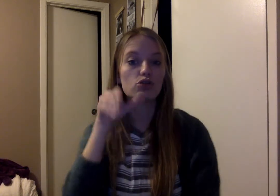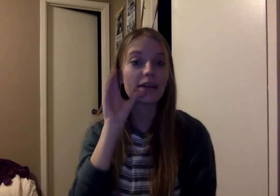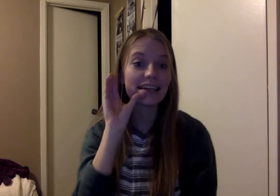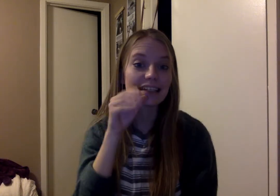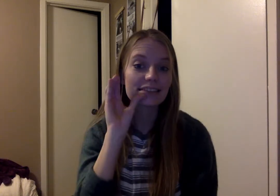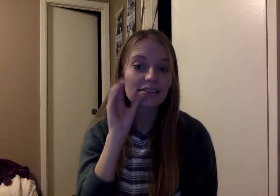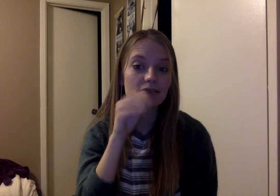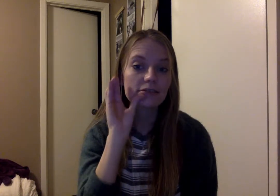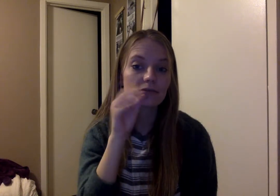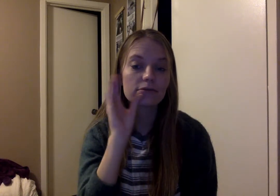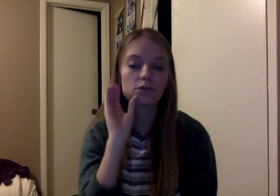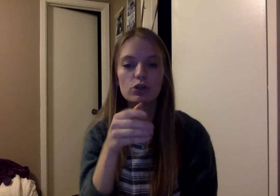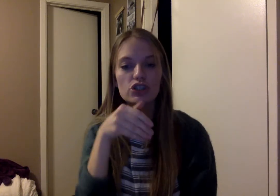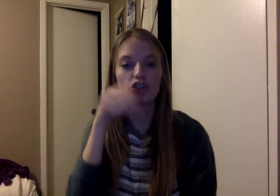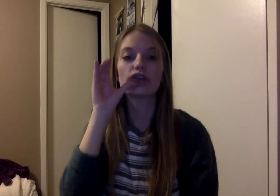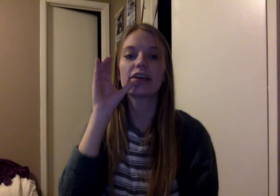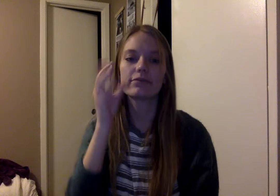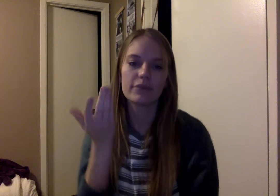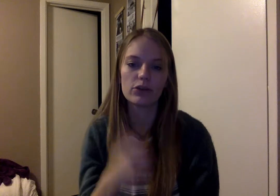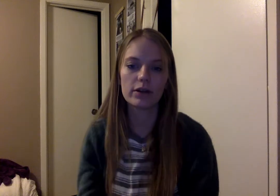Drink, or just drink, either one.